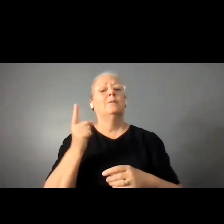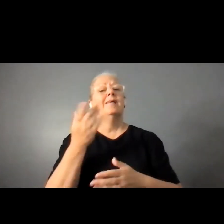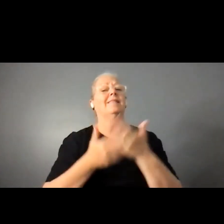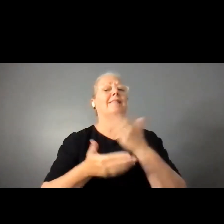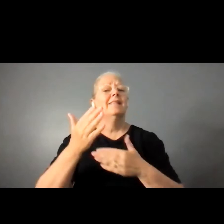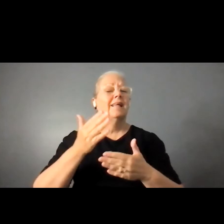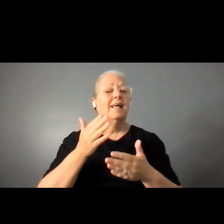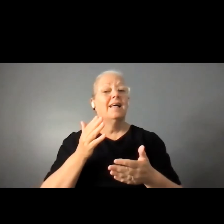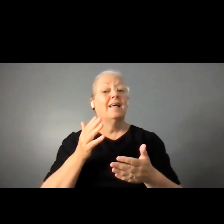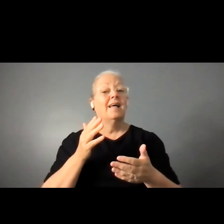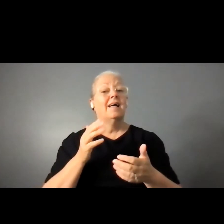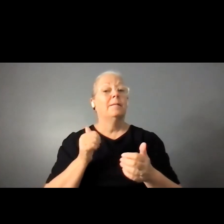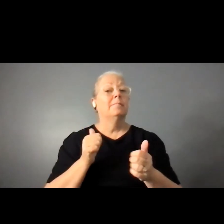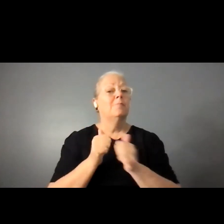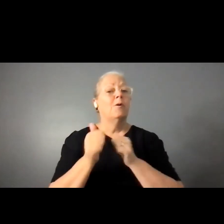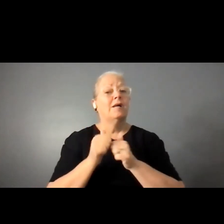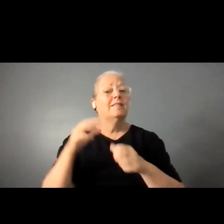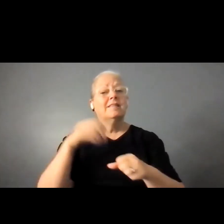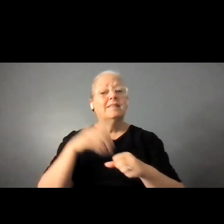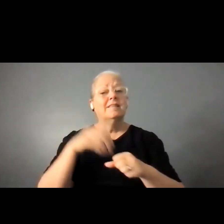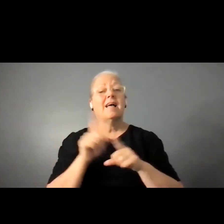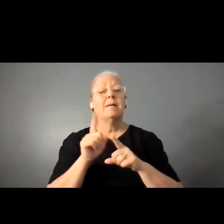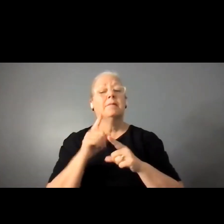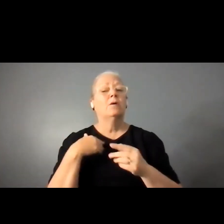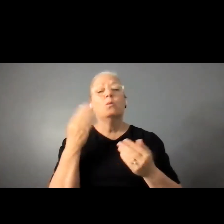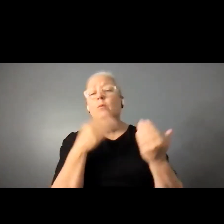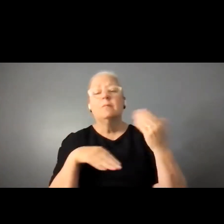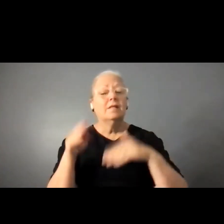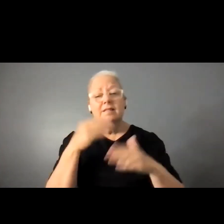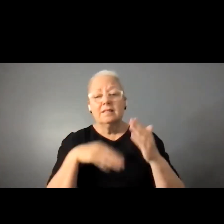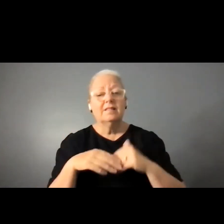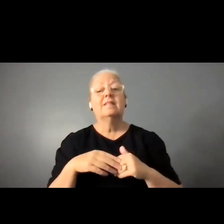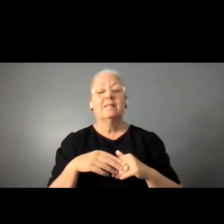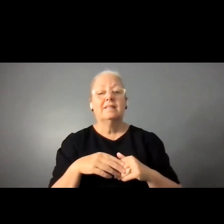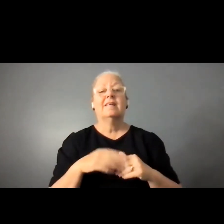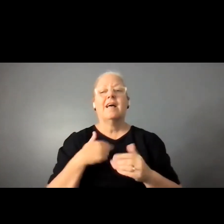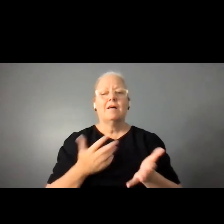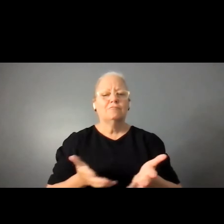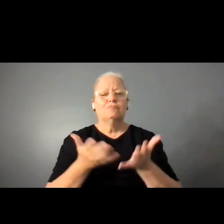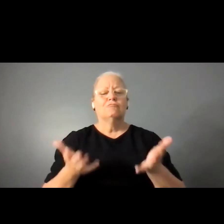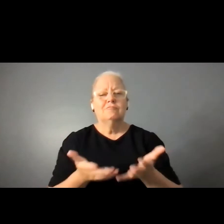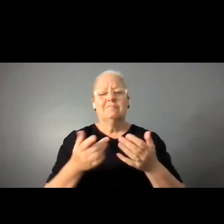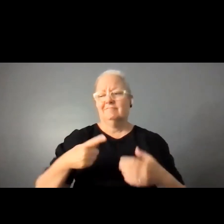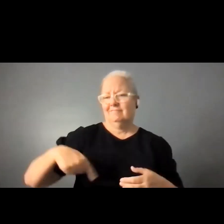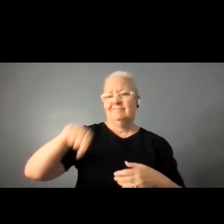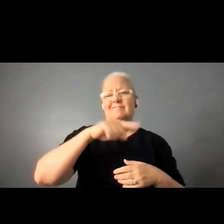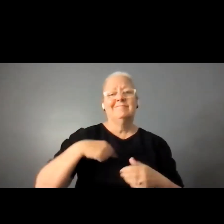time that I swim, you know, I motivate a lot of people, my teammates, and